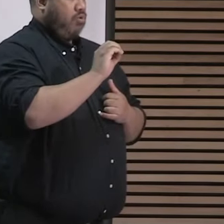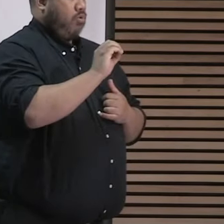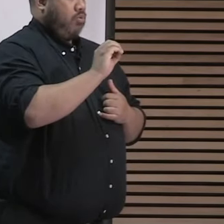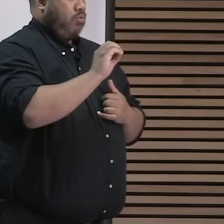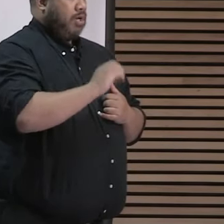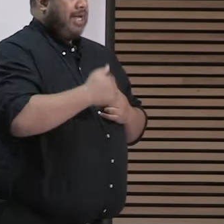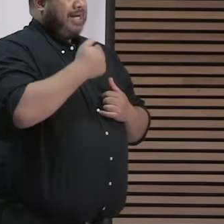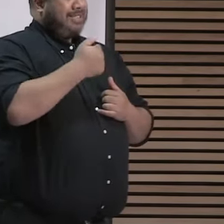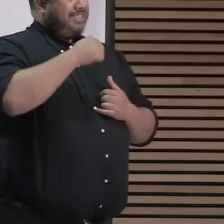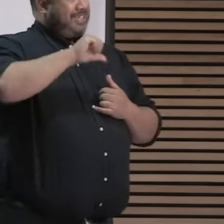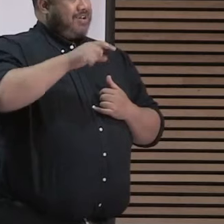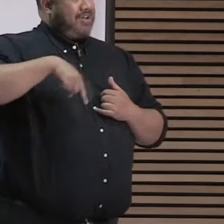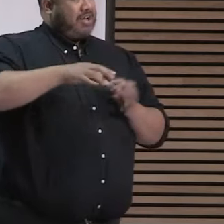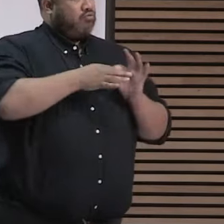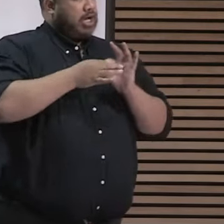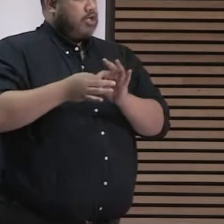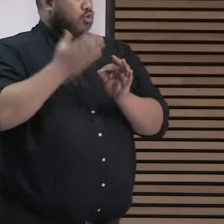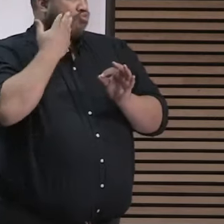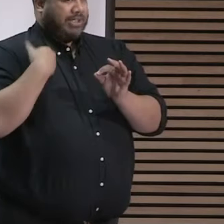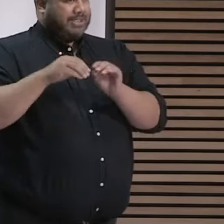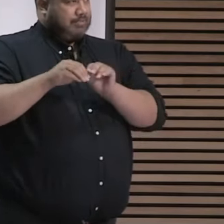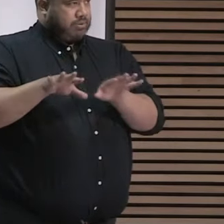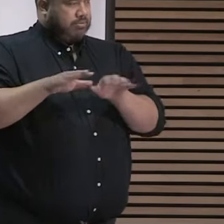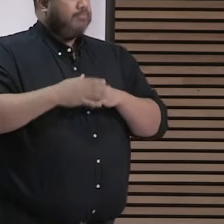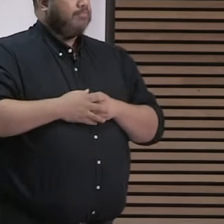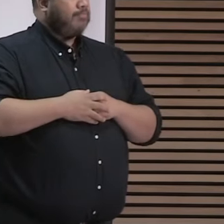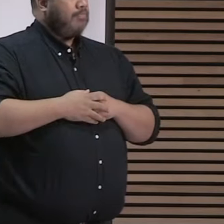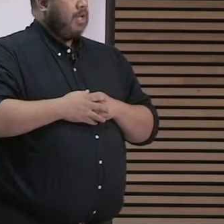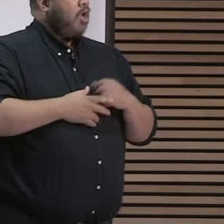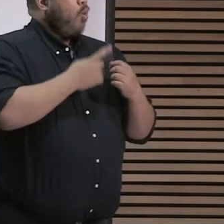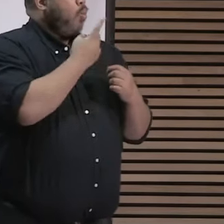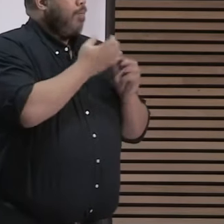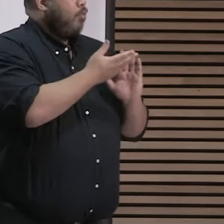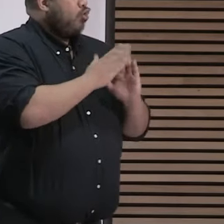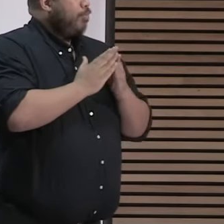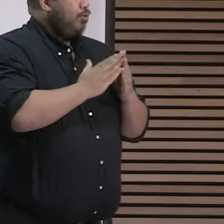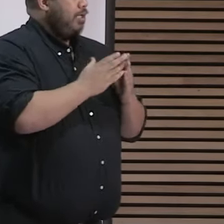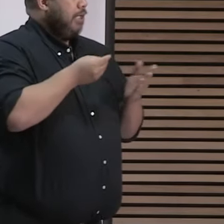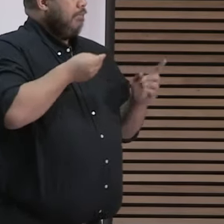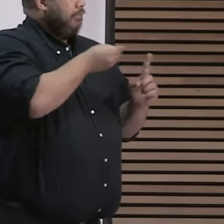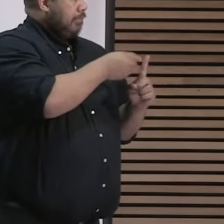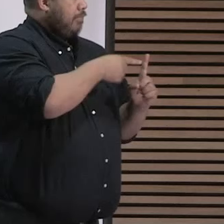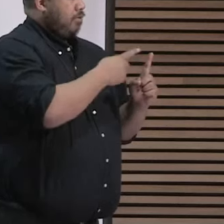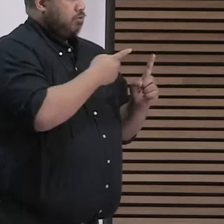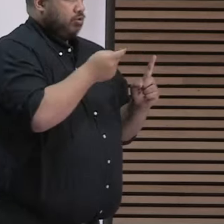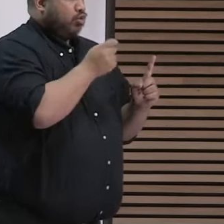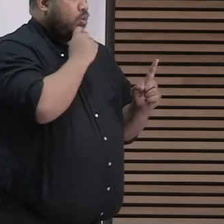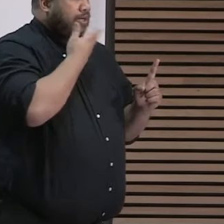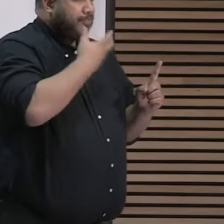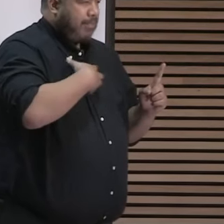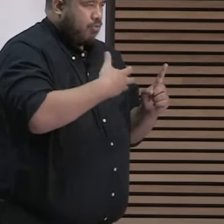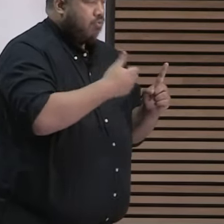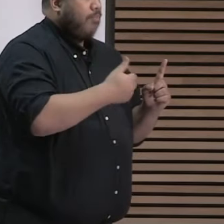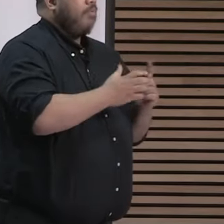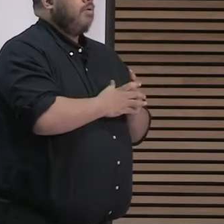the recent community outbreak. There is one further community case, more on that shortly, and there are 20 imported cases